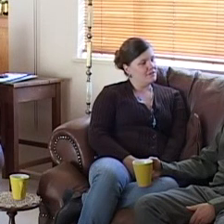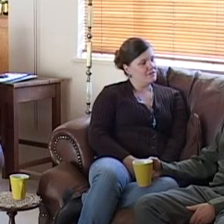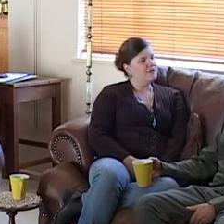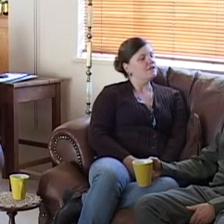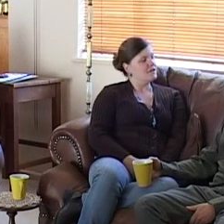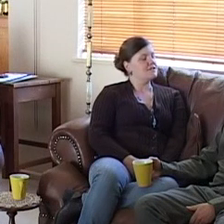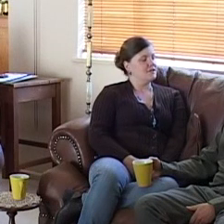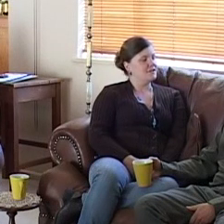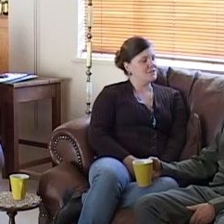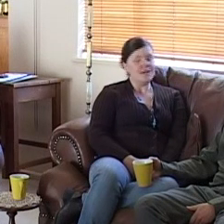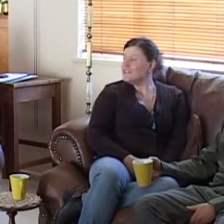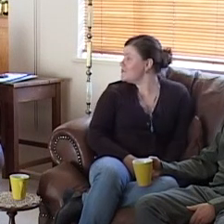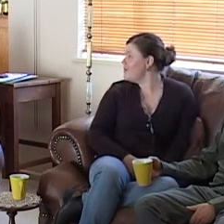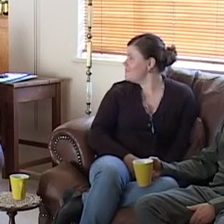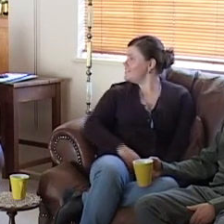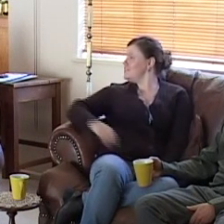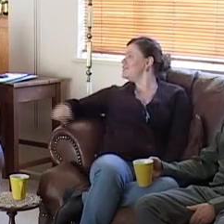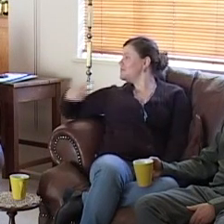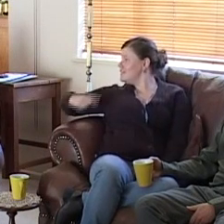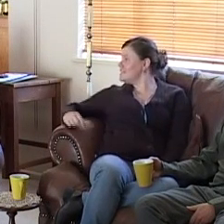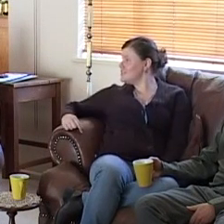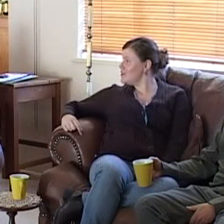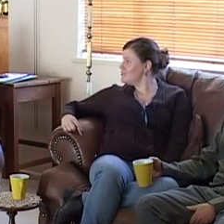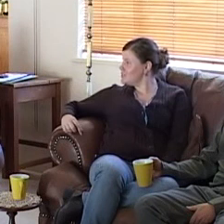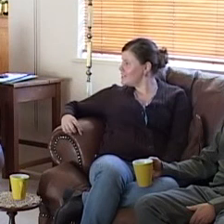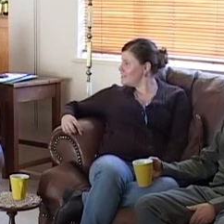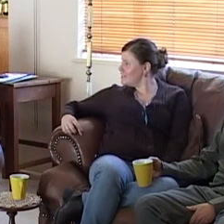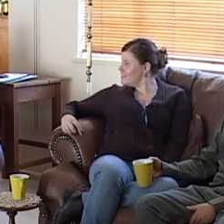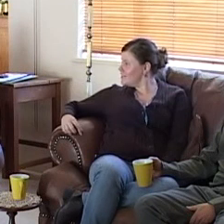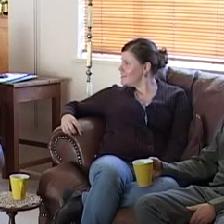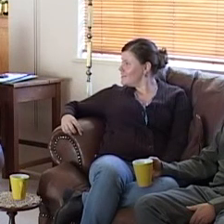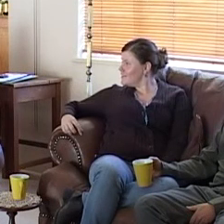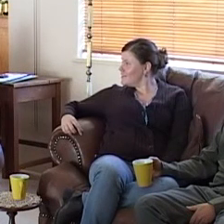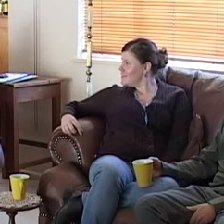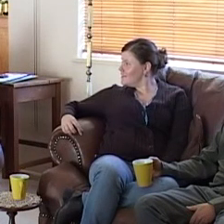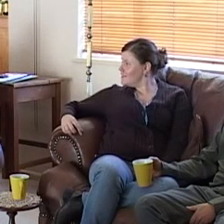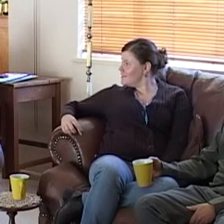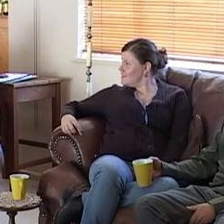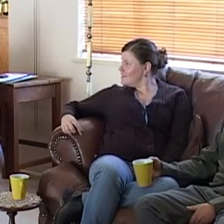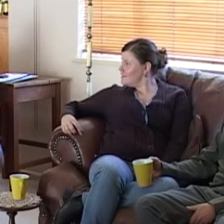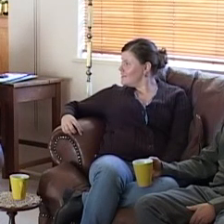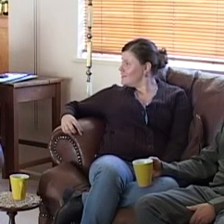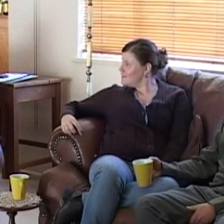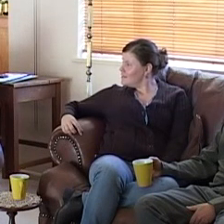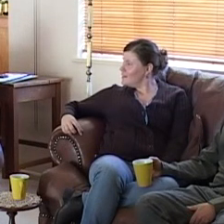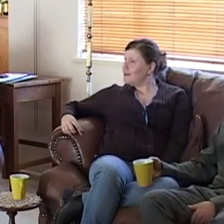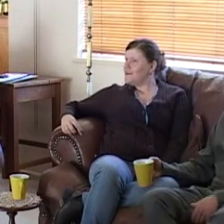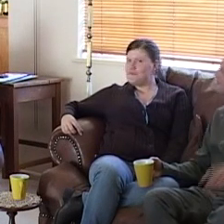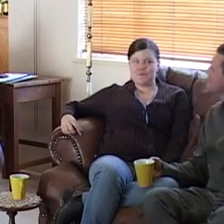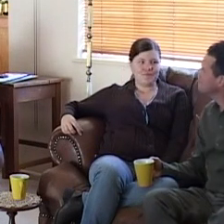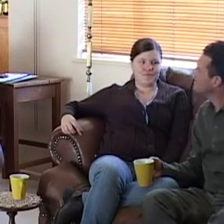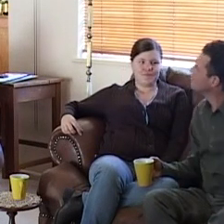price was good. Yeah. That's good, that's good. So Mom, did you hear about Dylan's new computer? What?